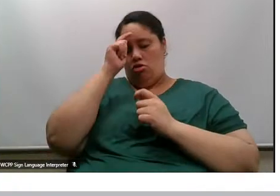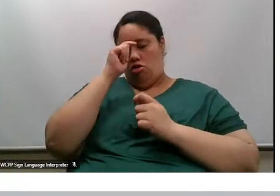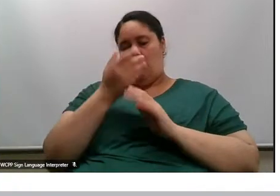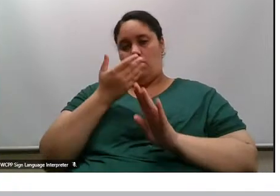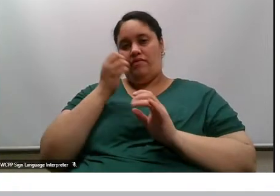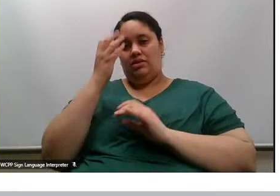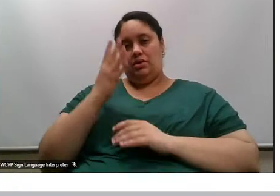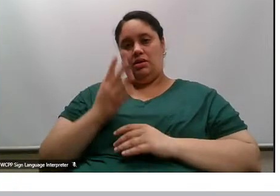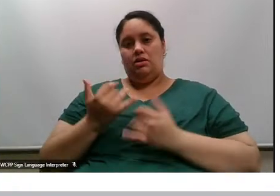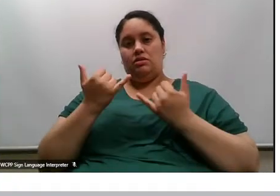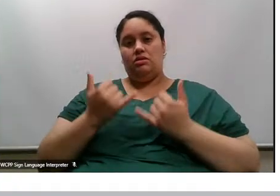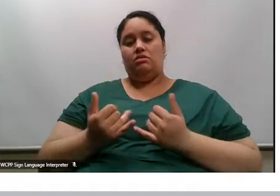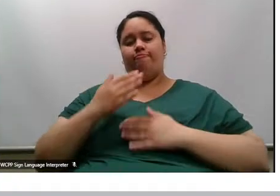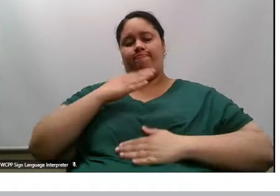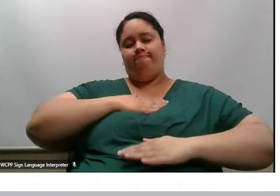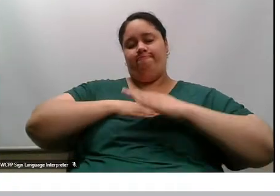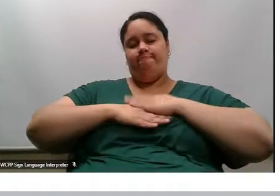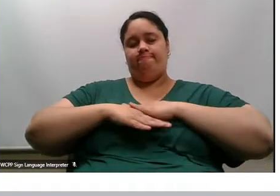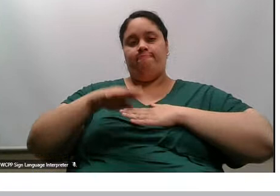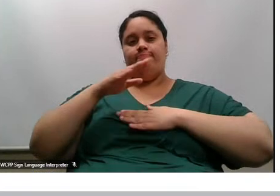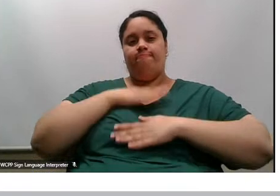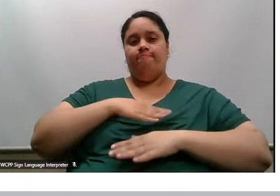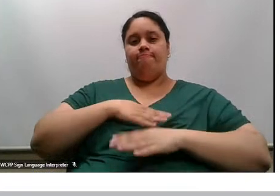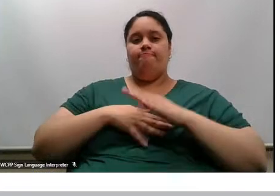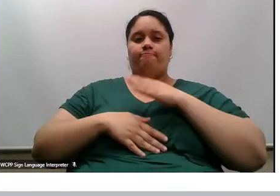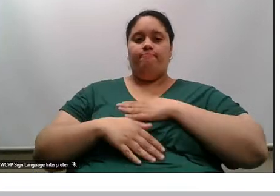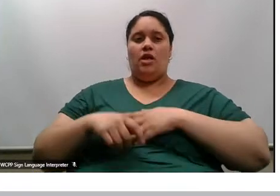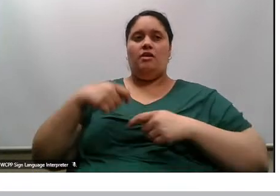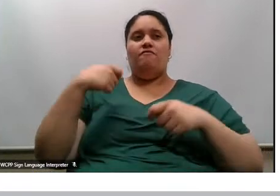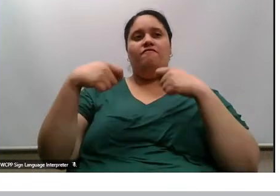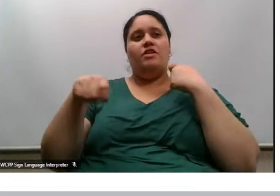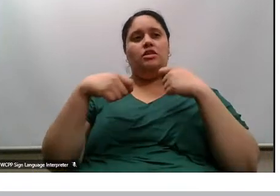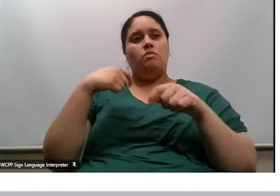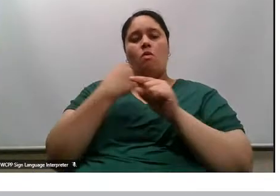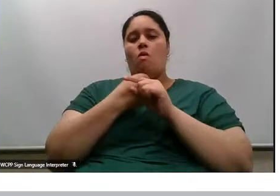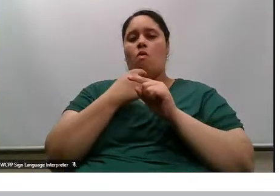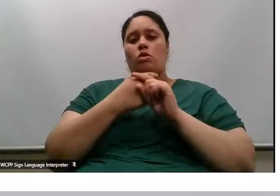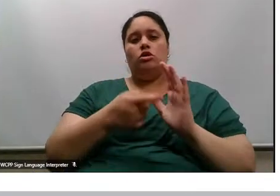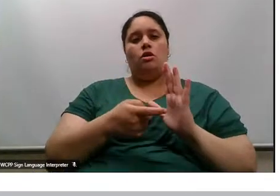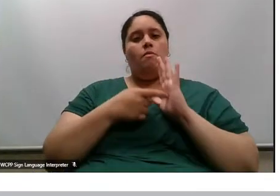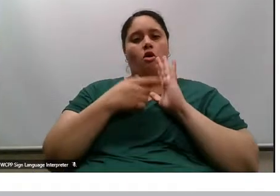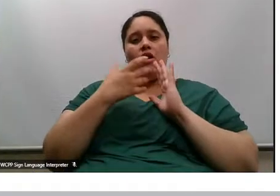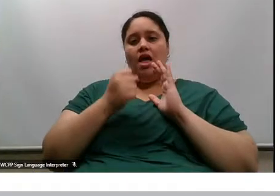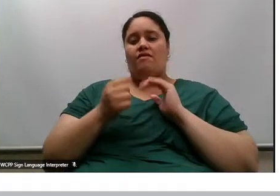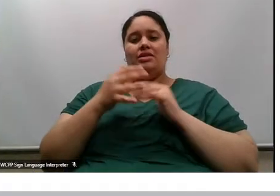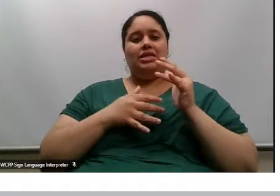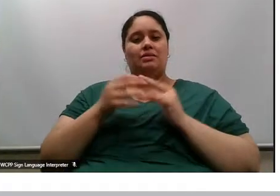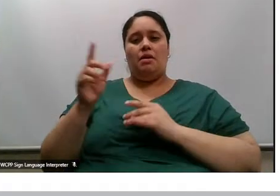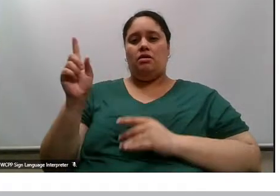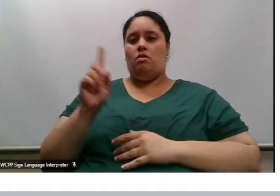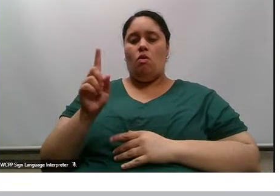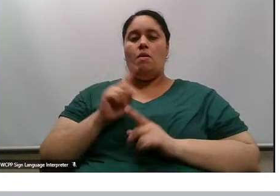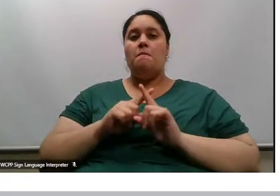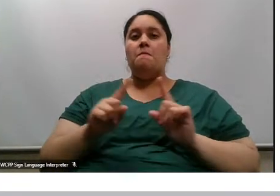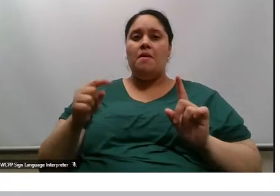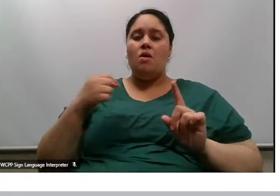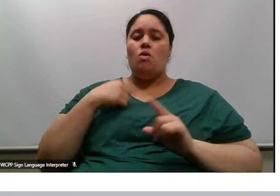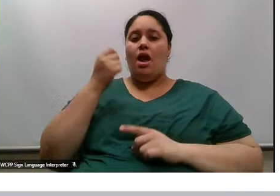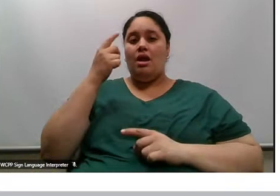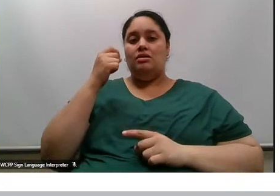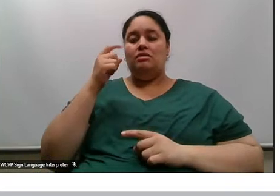here. It's resilient and it's elastic. There's always a demand for it, no matter what. However, we do also